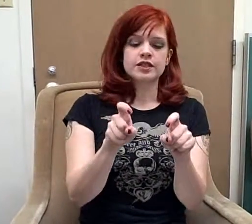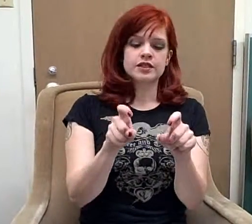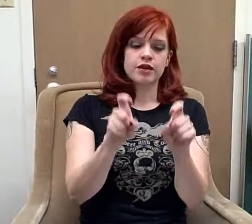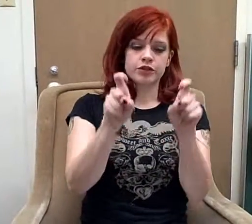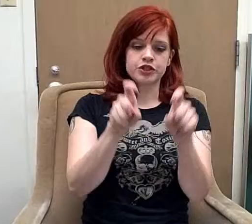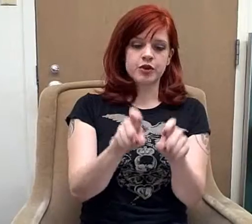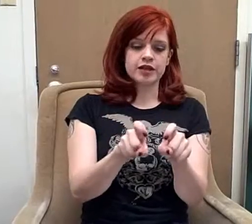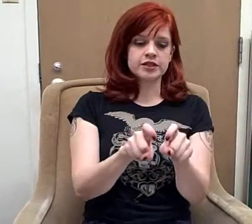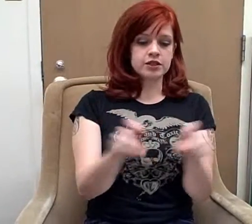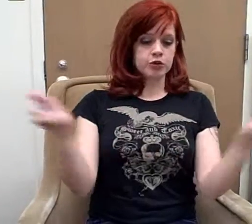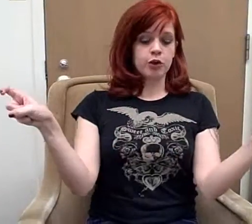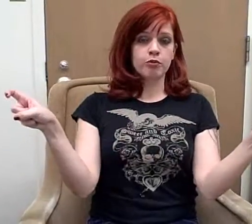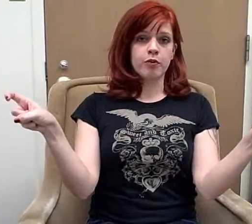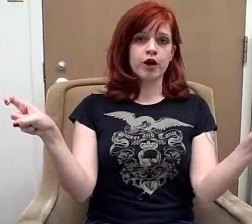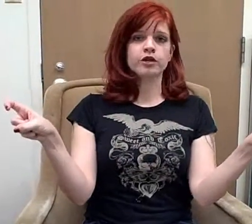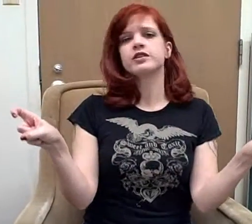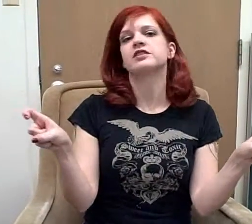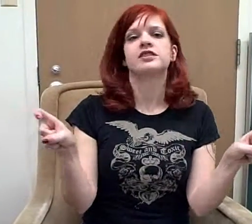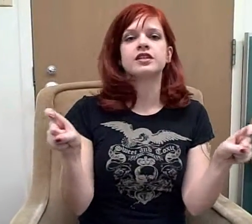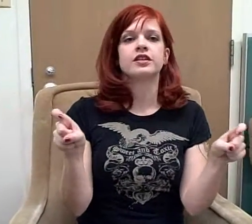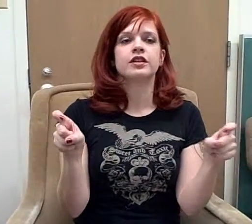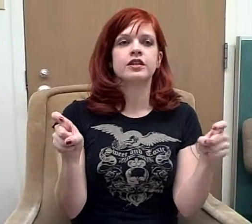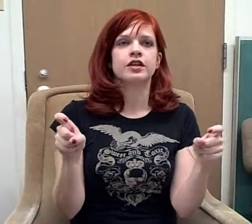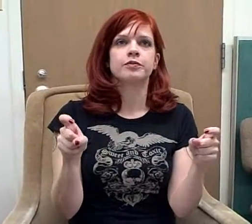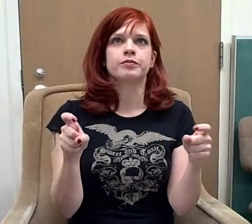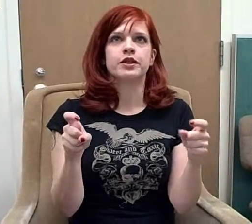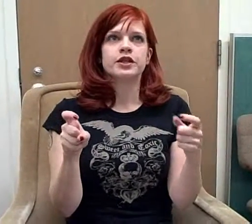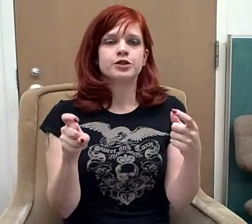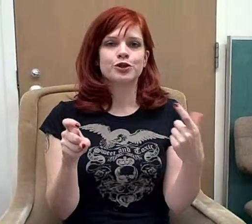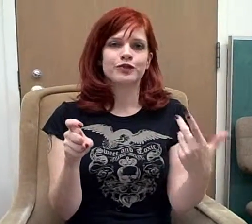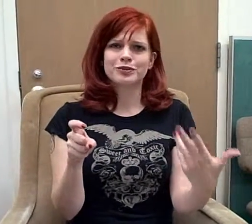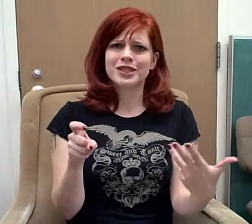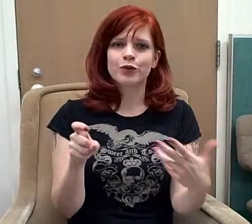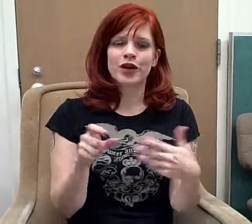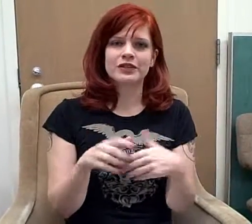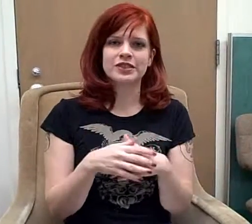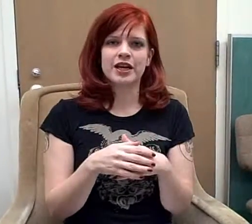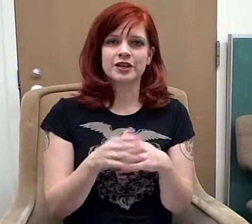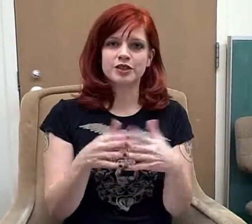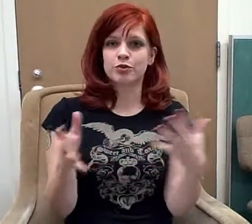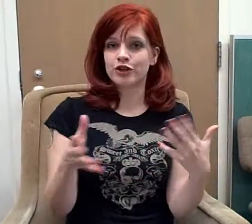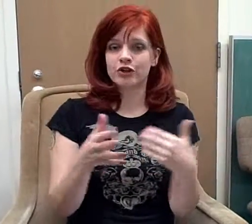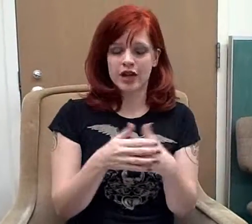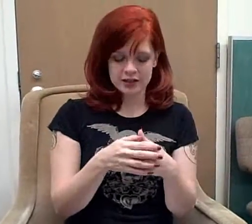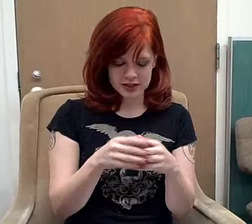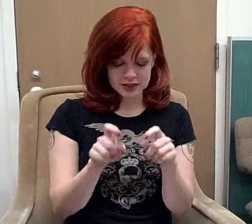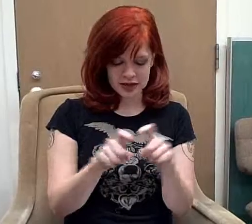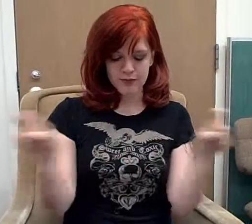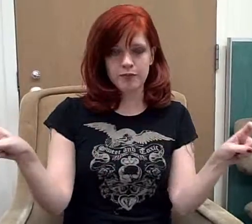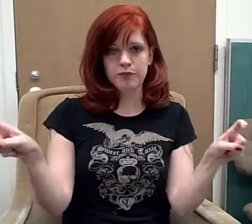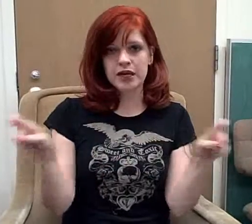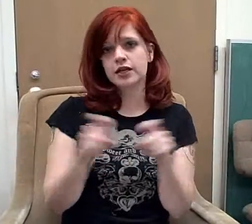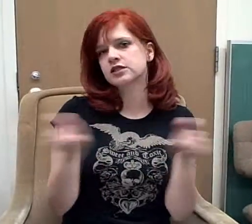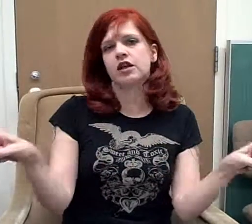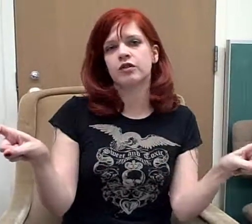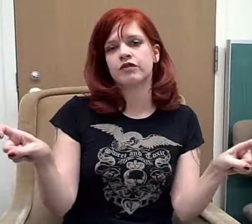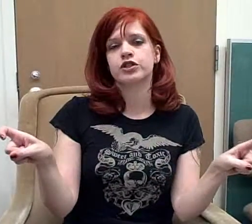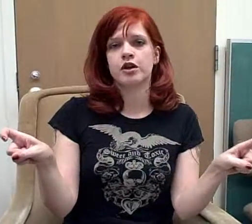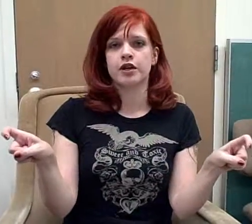This sign with 2 X's and you pull them apart, this is a sort of obscene way of saying to spread your legs. This can be a slut if you're talking